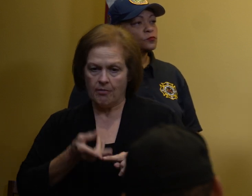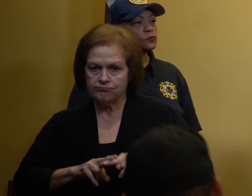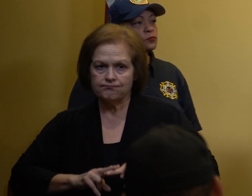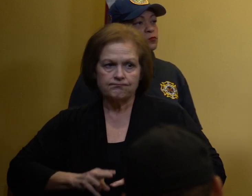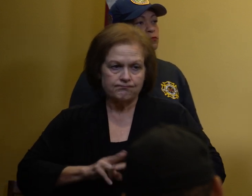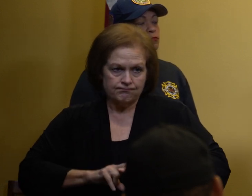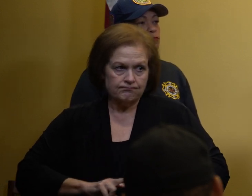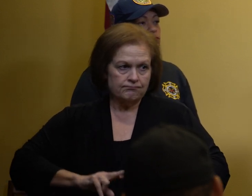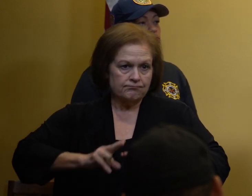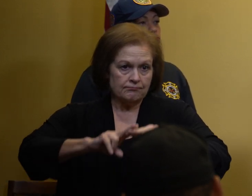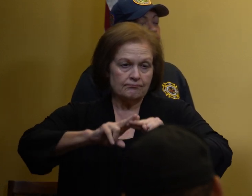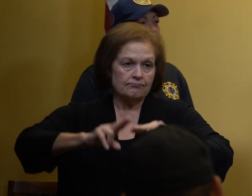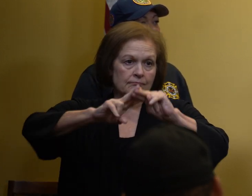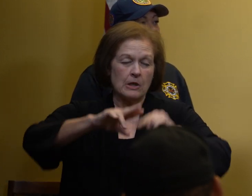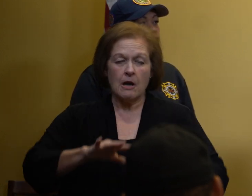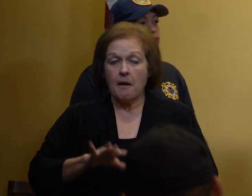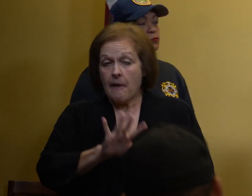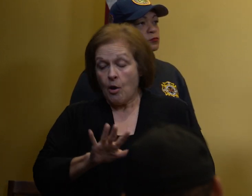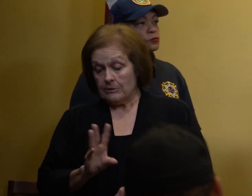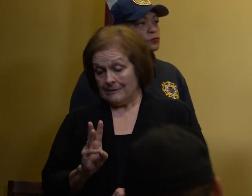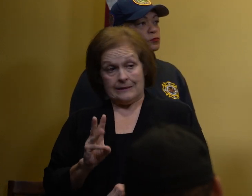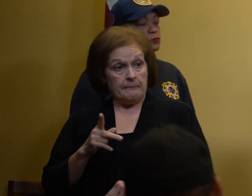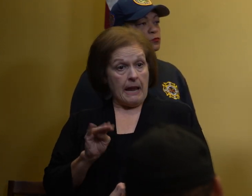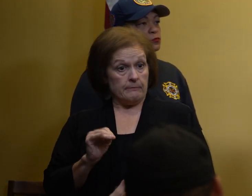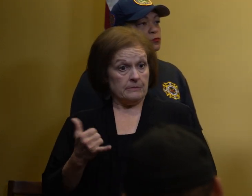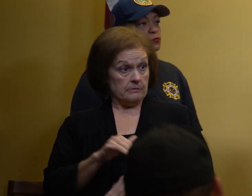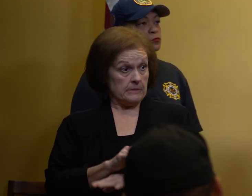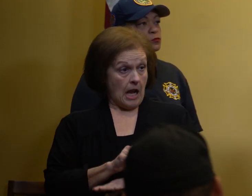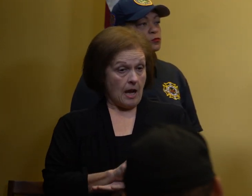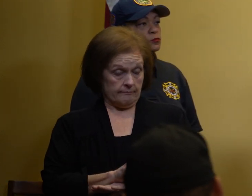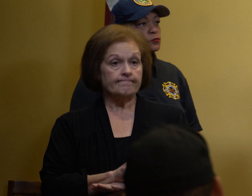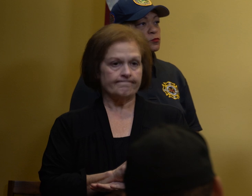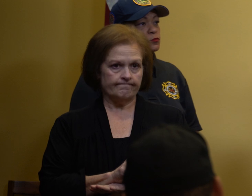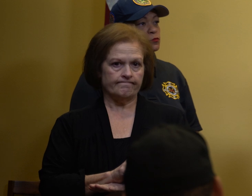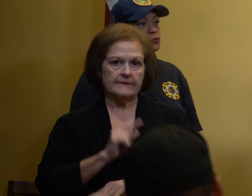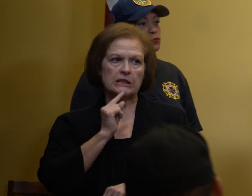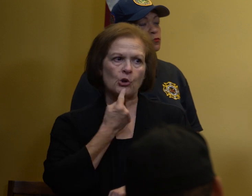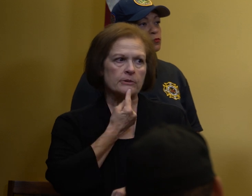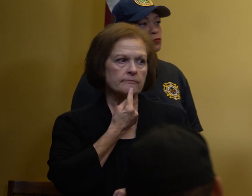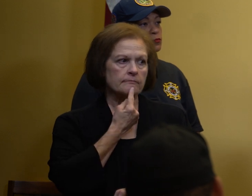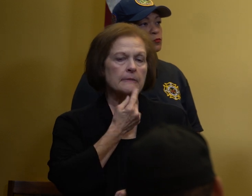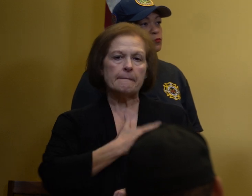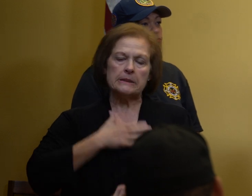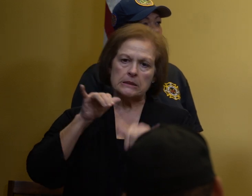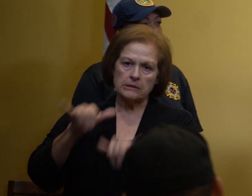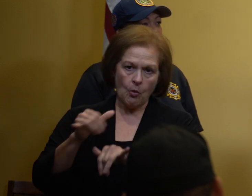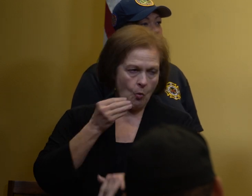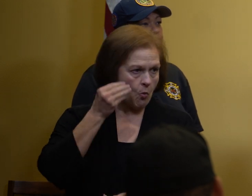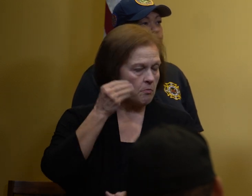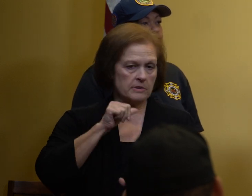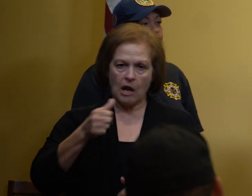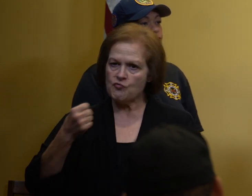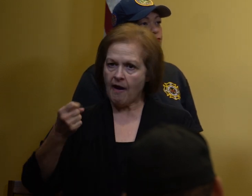gustier. Critically, around 6 p.m. tonight, that's the time, seriously, to be indoors, be off the roads, hunker